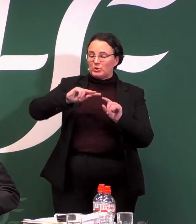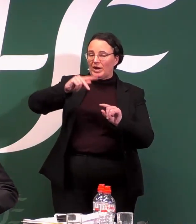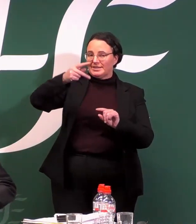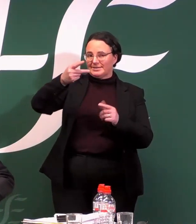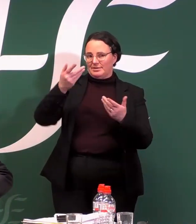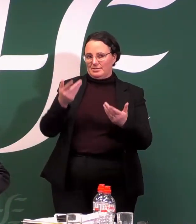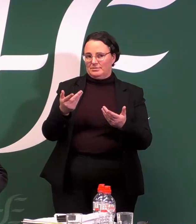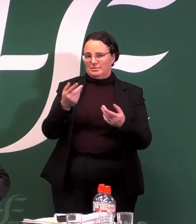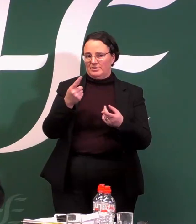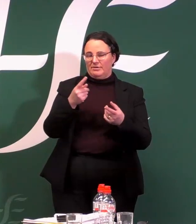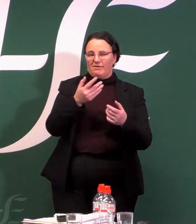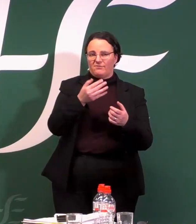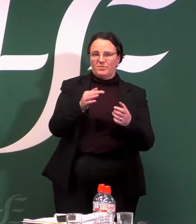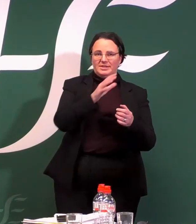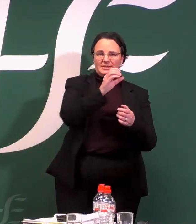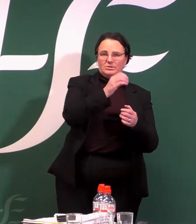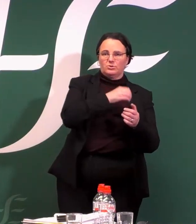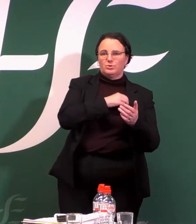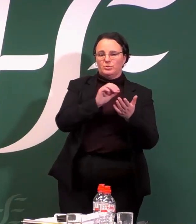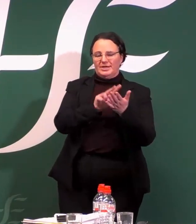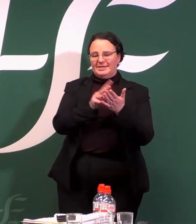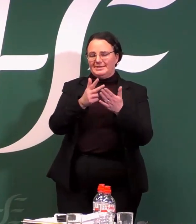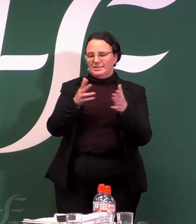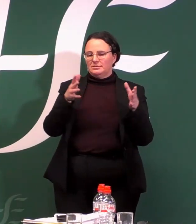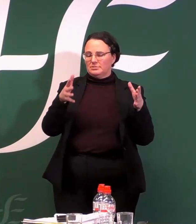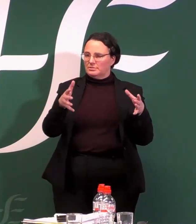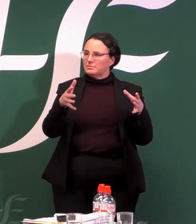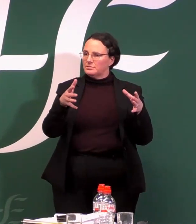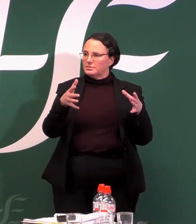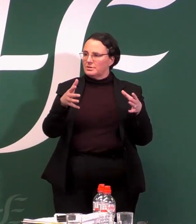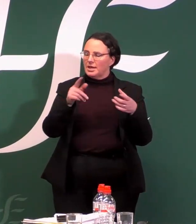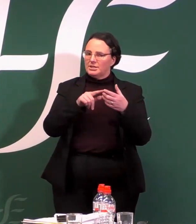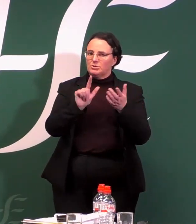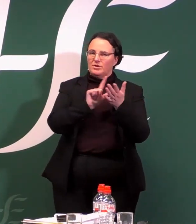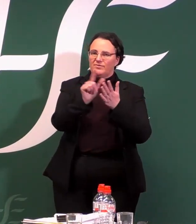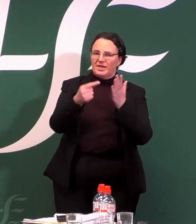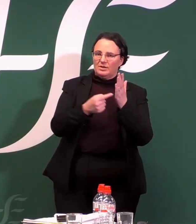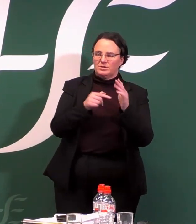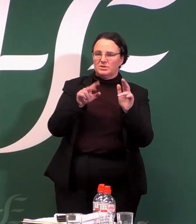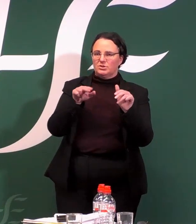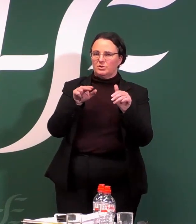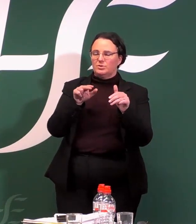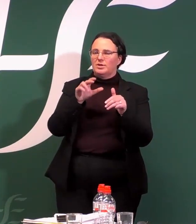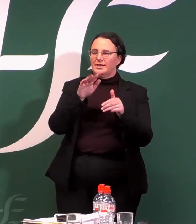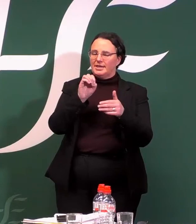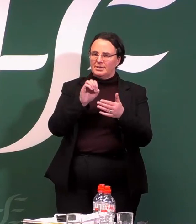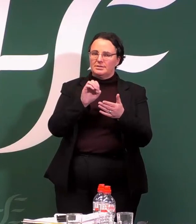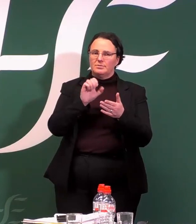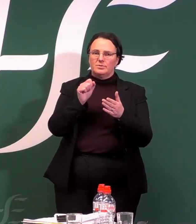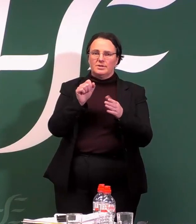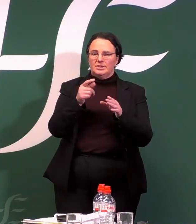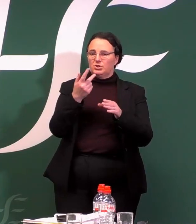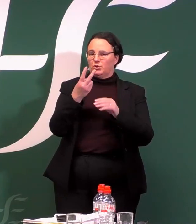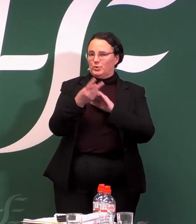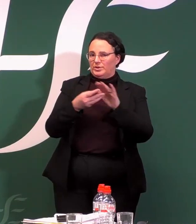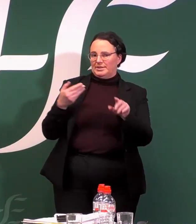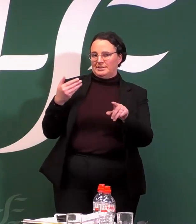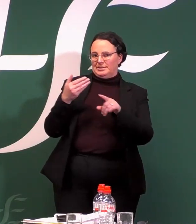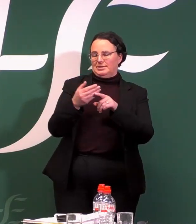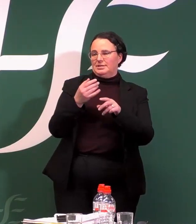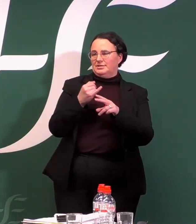level for the 0 to 18s than any other age group. And the fact that there's 12,000 new cases amongst 5 to 12-year-olds in the last 2 weeks of